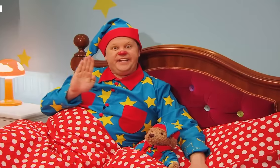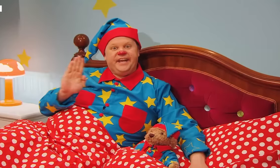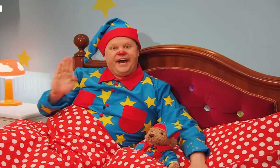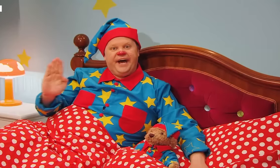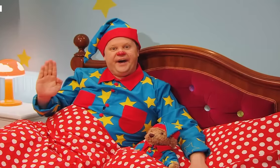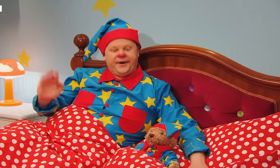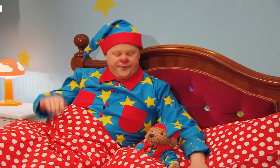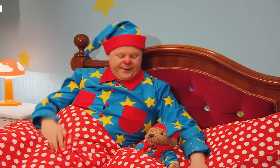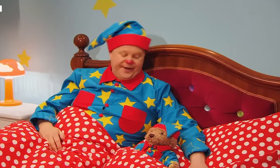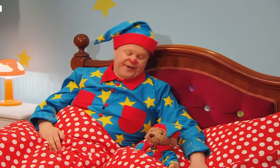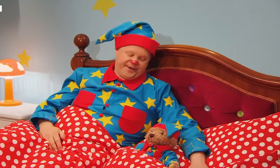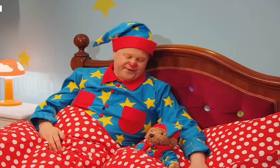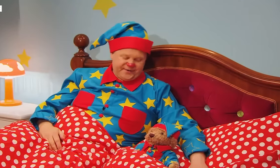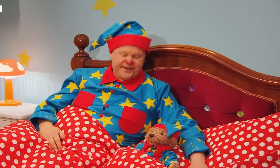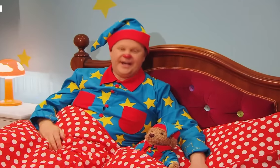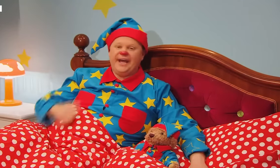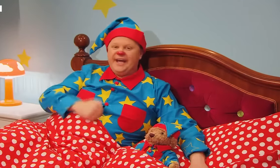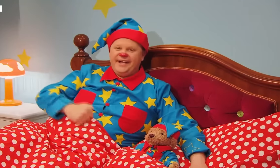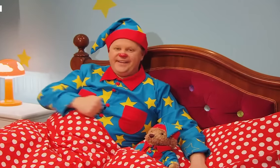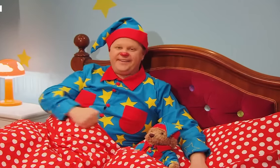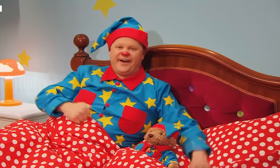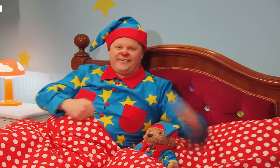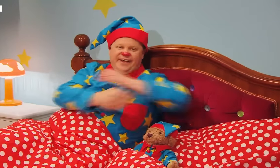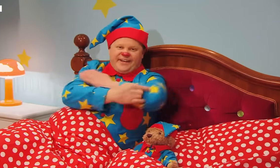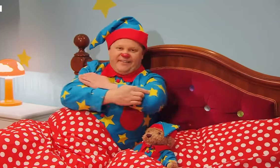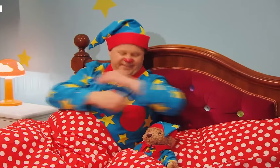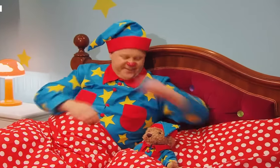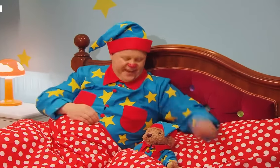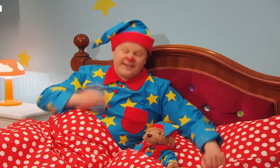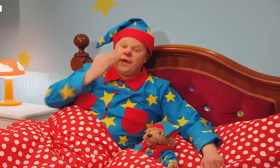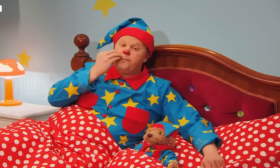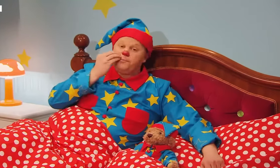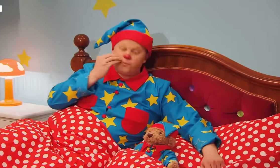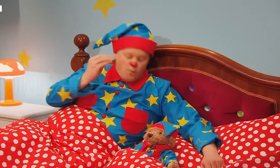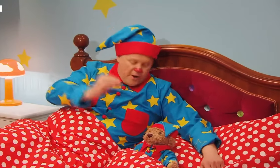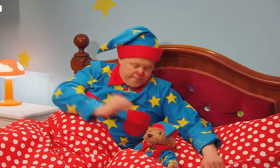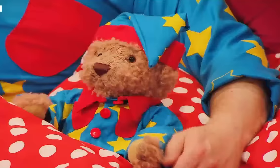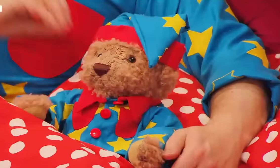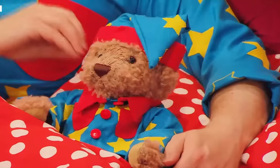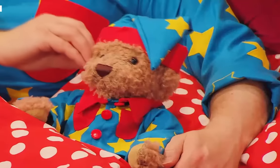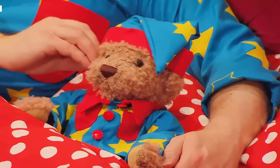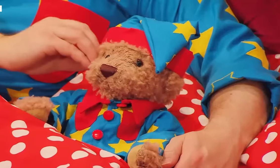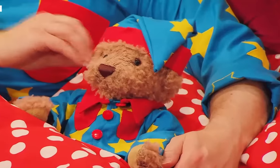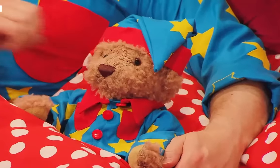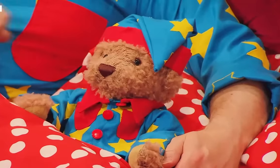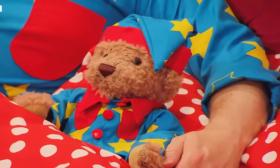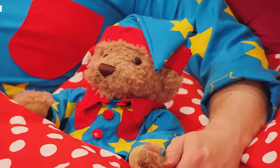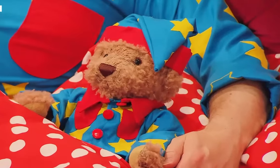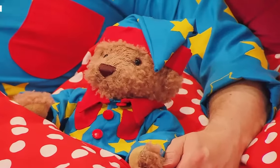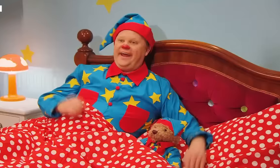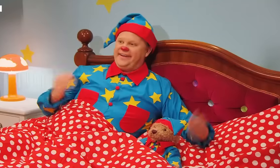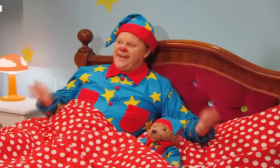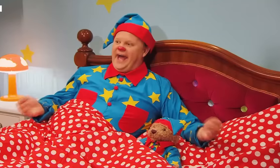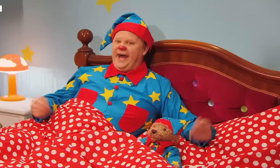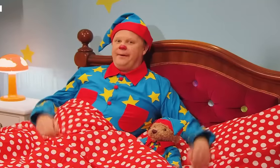No. Sorry, Tumble Ted. Now